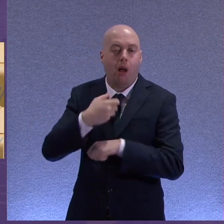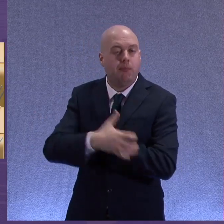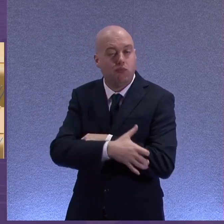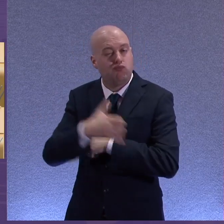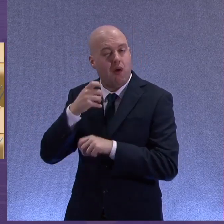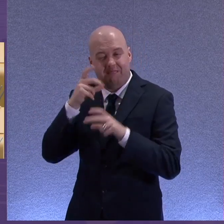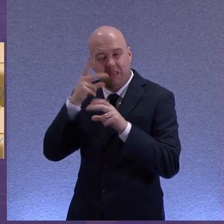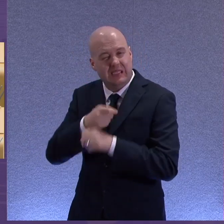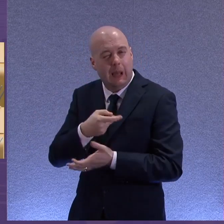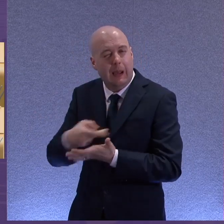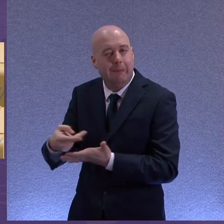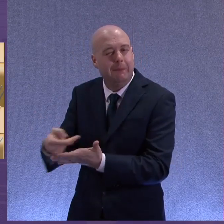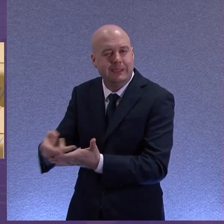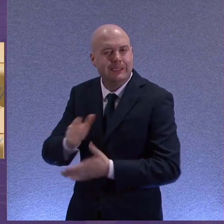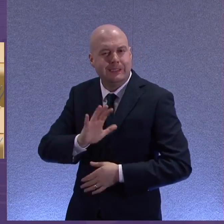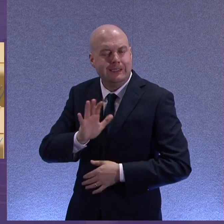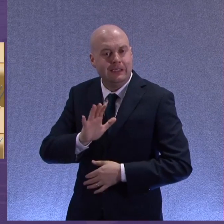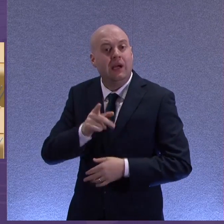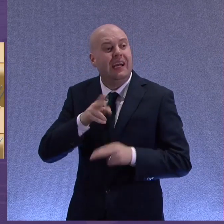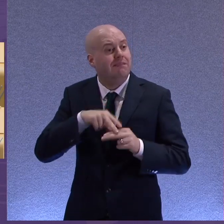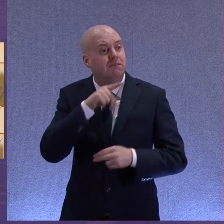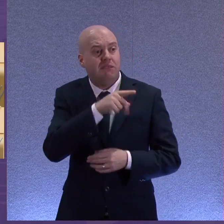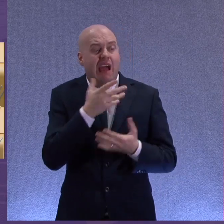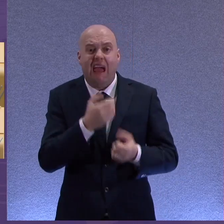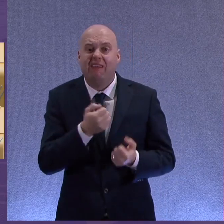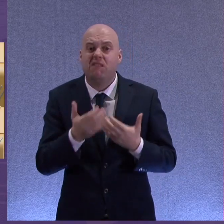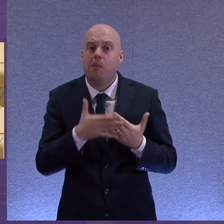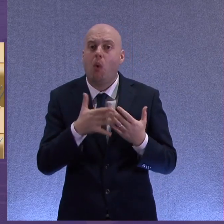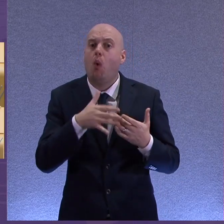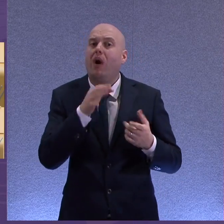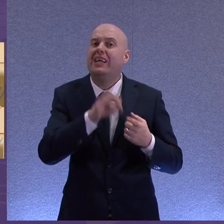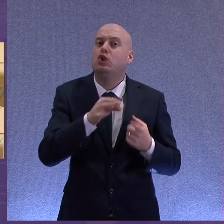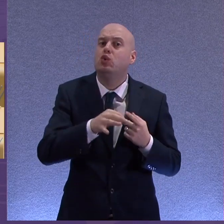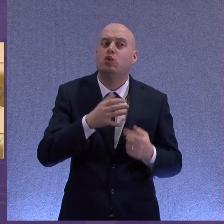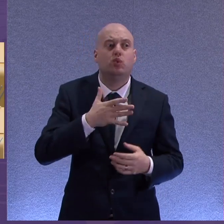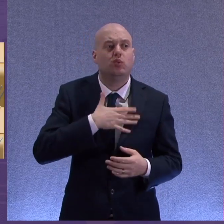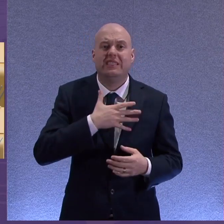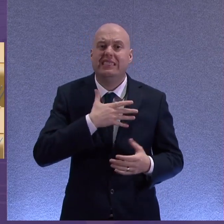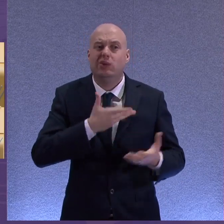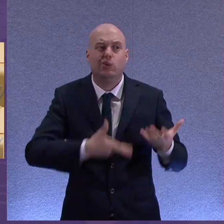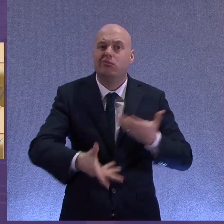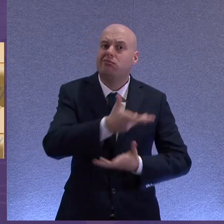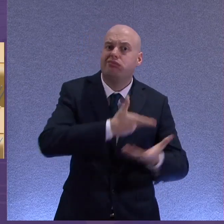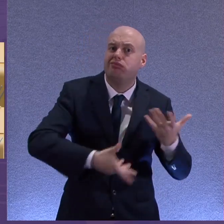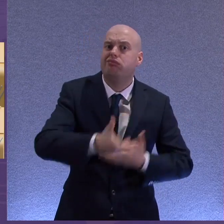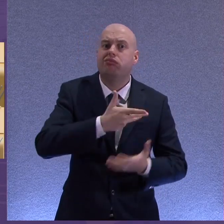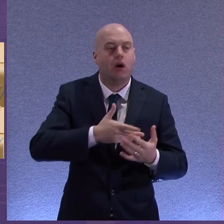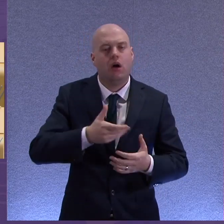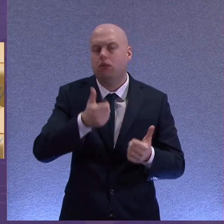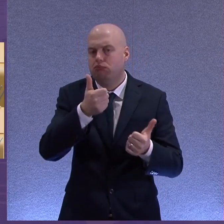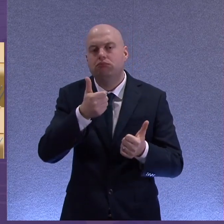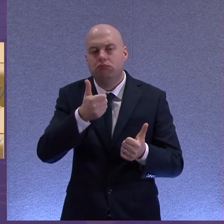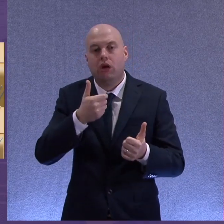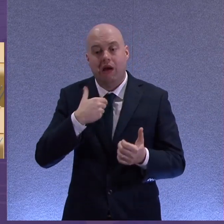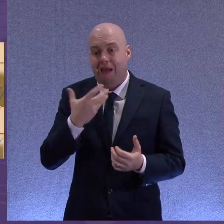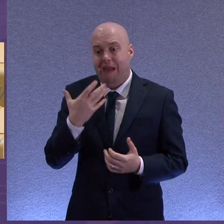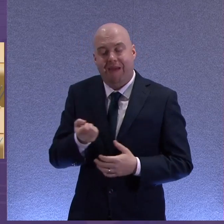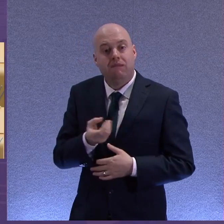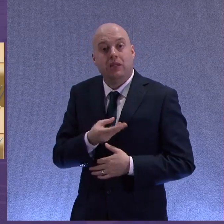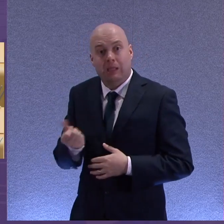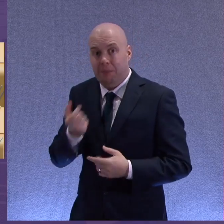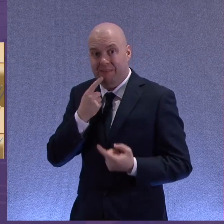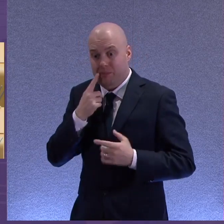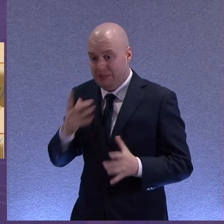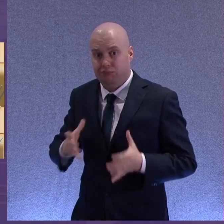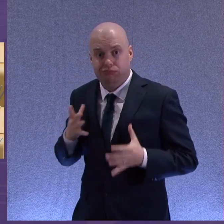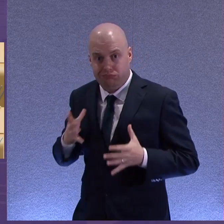with you any issues you want to raise with that, but I hope that gives you some certainty that it's not just on the arrears, but it's looking at the